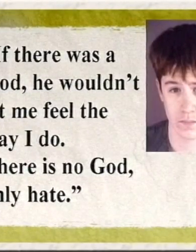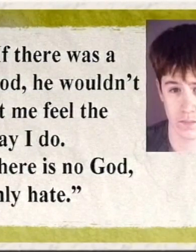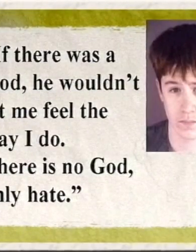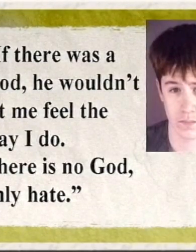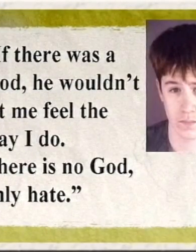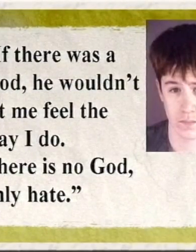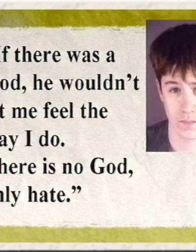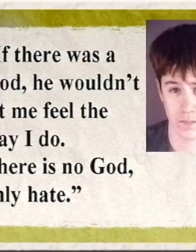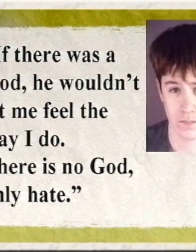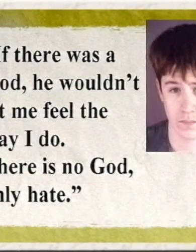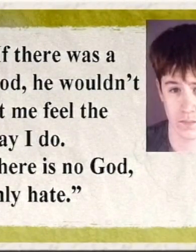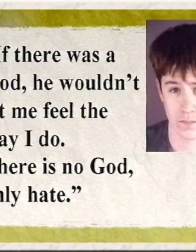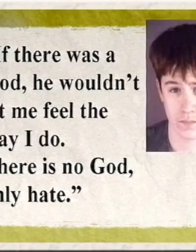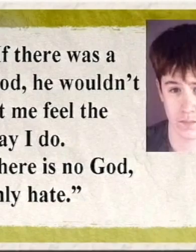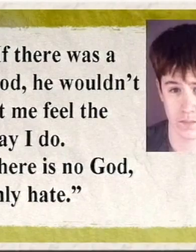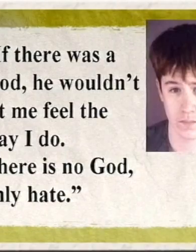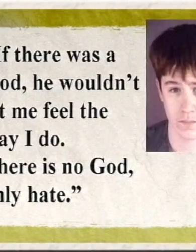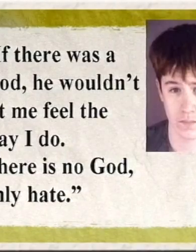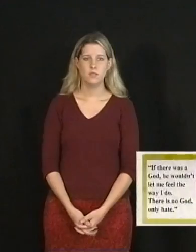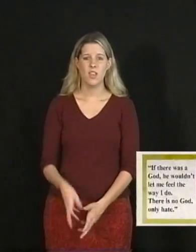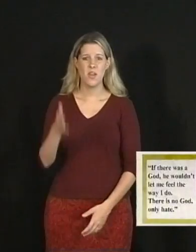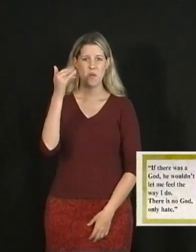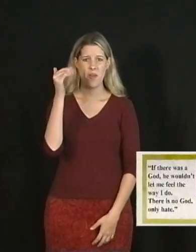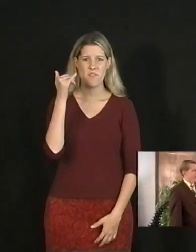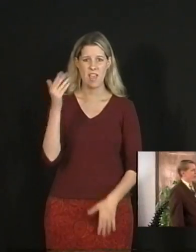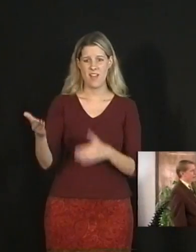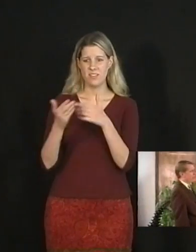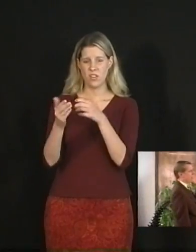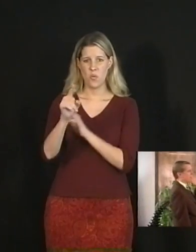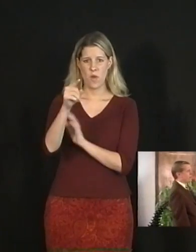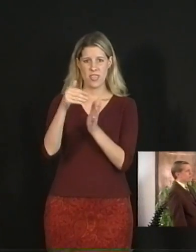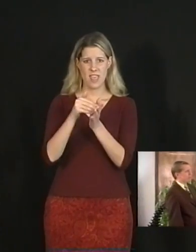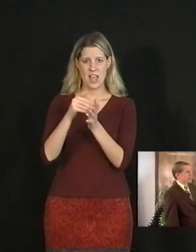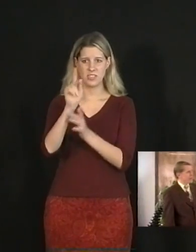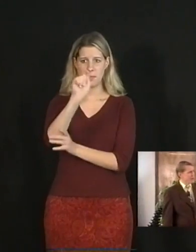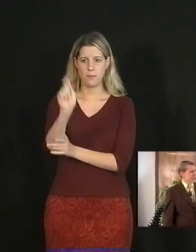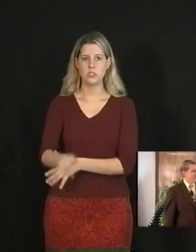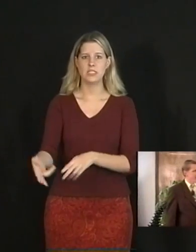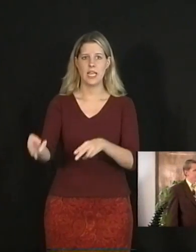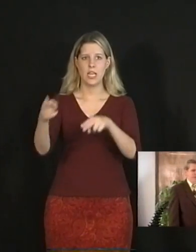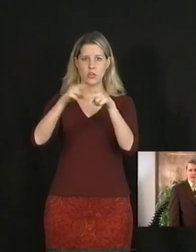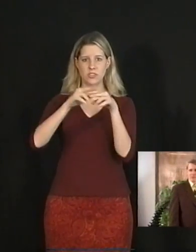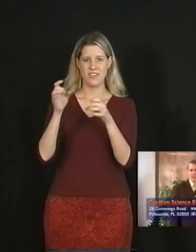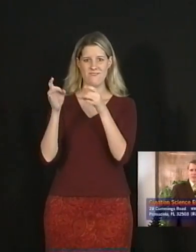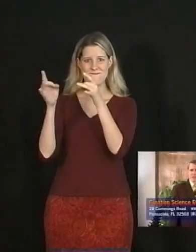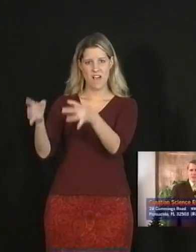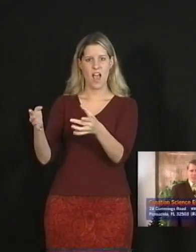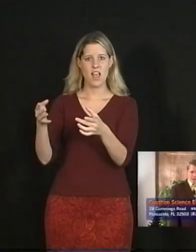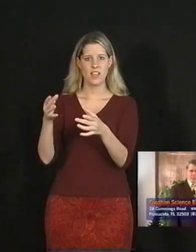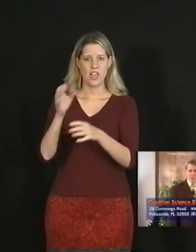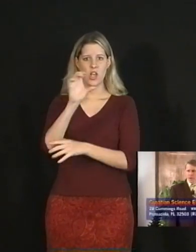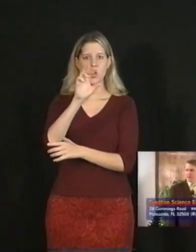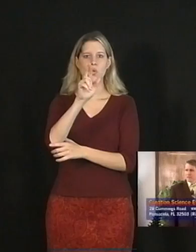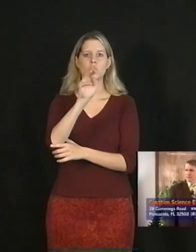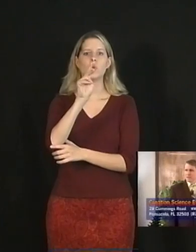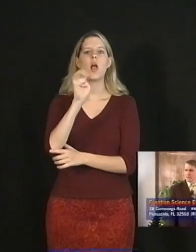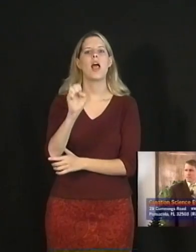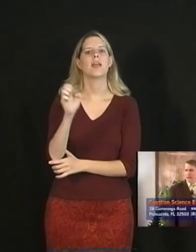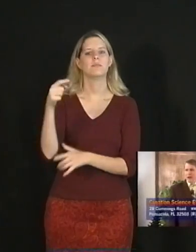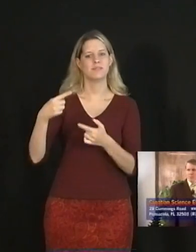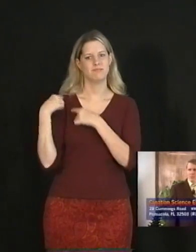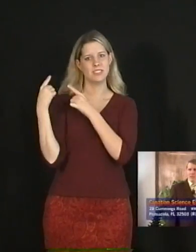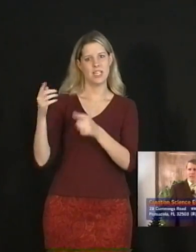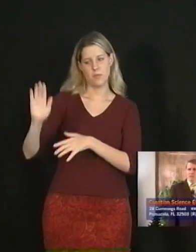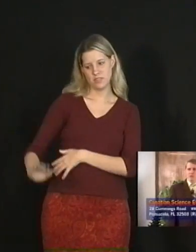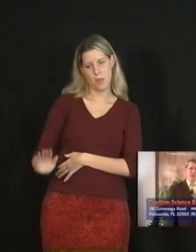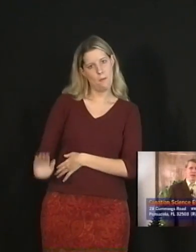do. There's no God, only hate. Why have we had nearly a 1,000% increase in violent crimes since I was a boy?